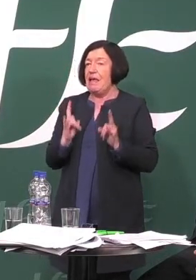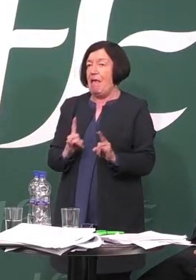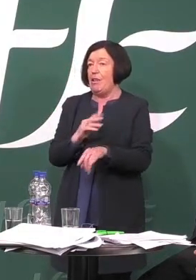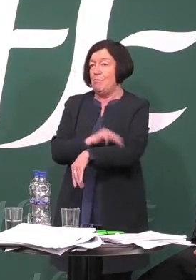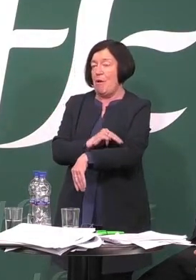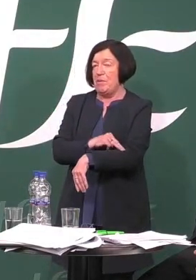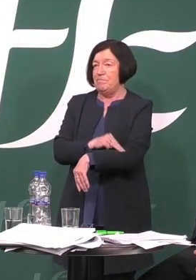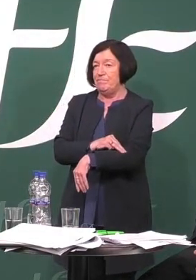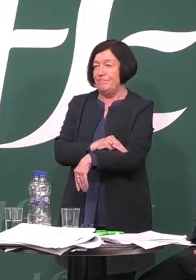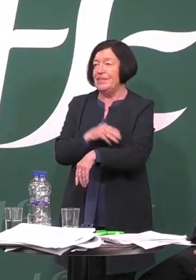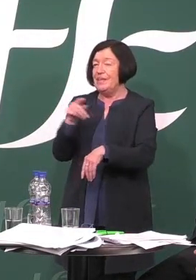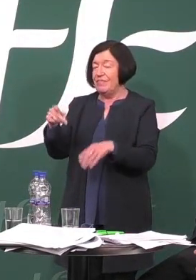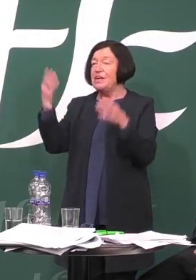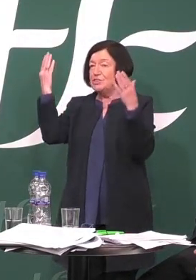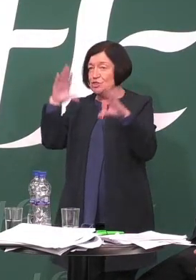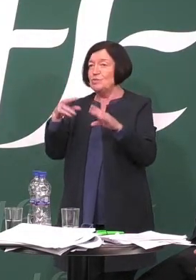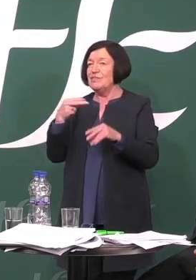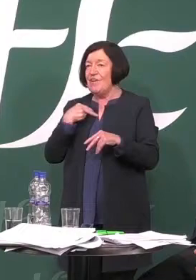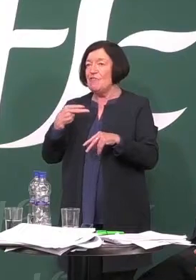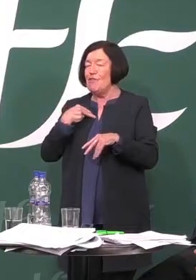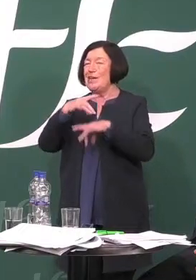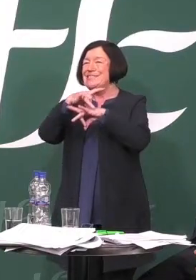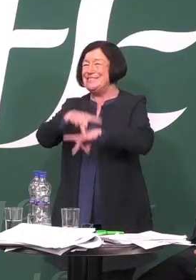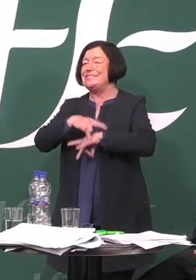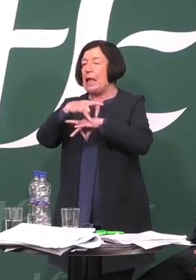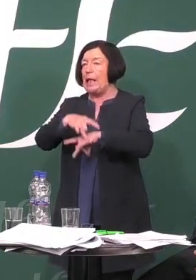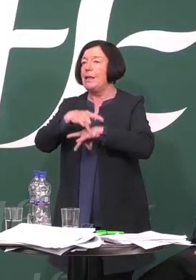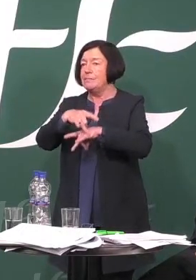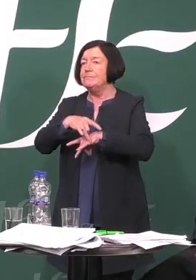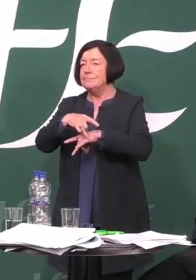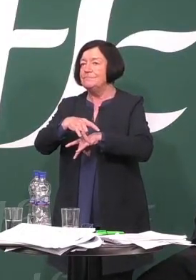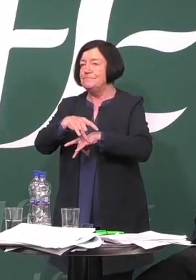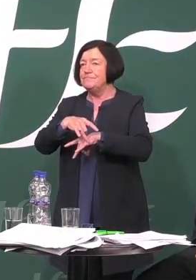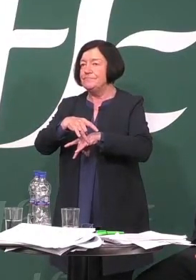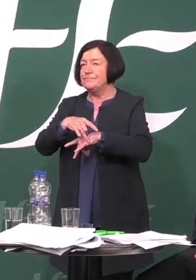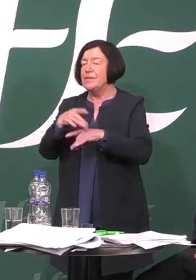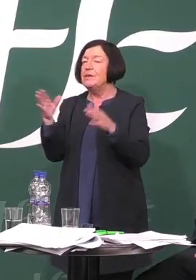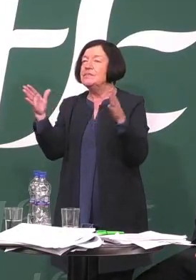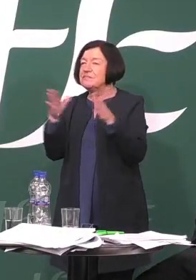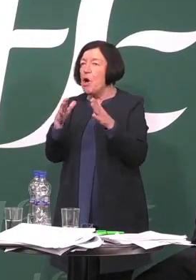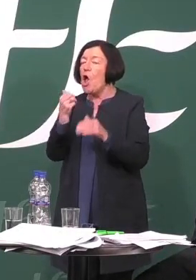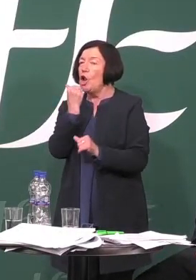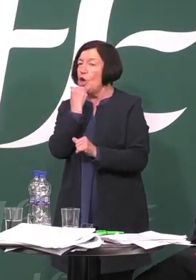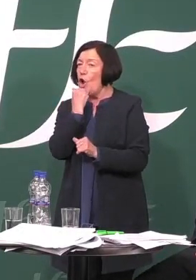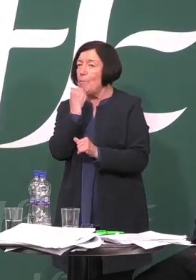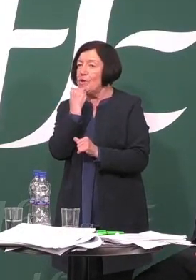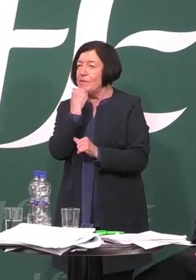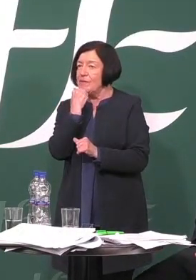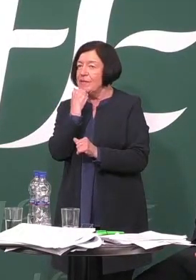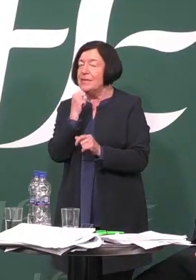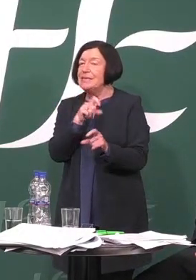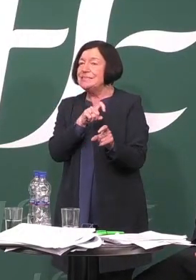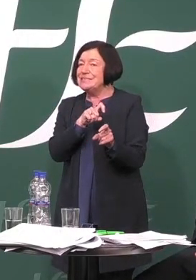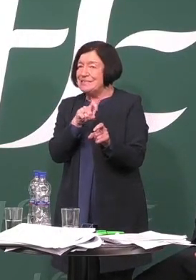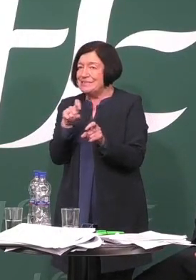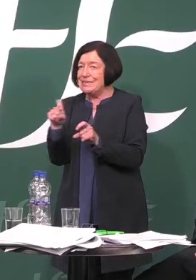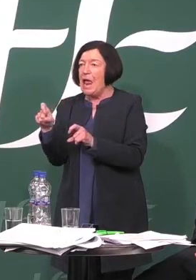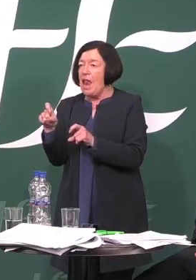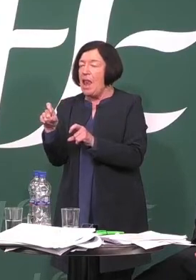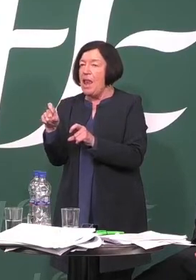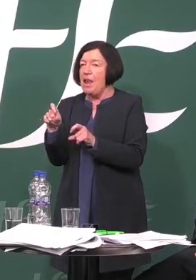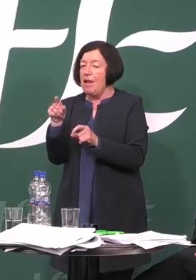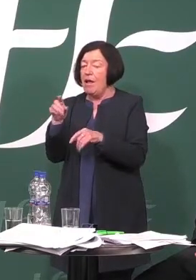condition. So that reflects the very, very sick end of so smaller volumes, still great